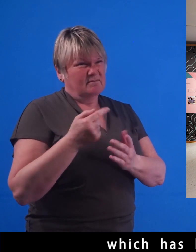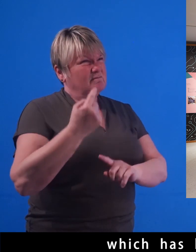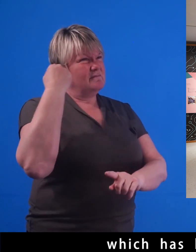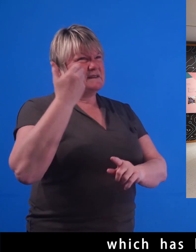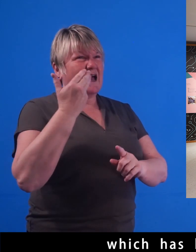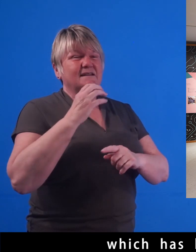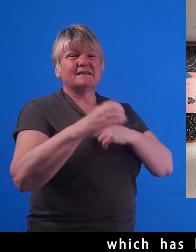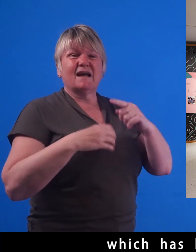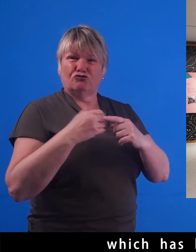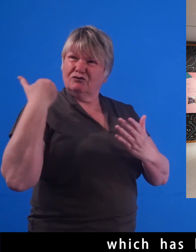19th century,